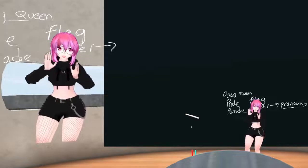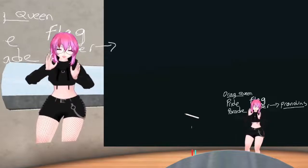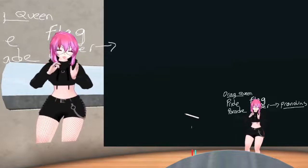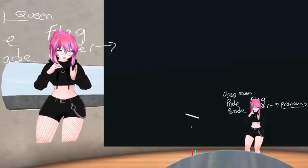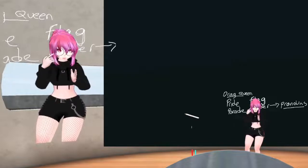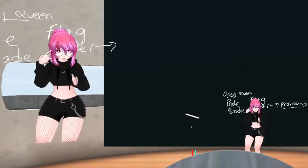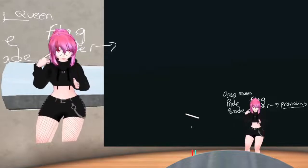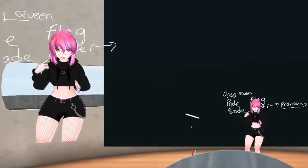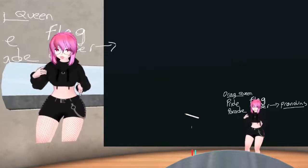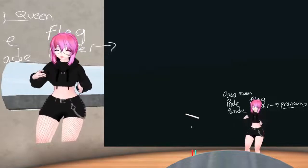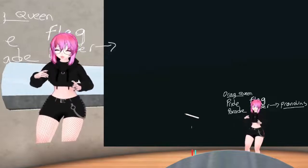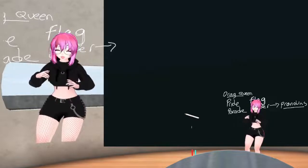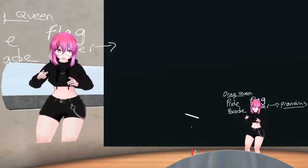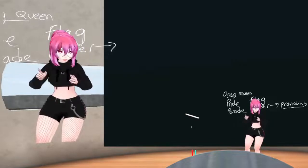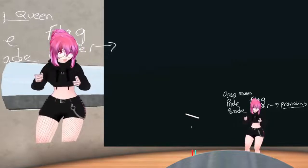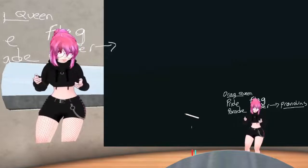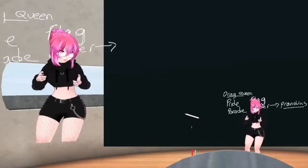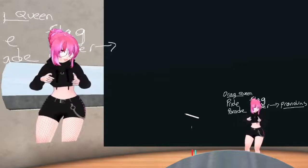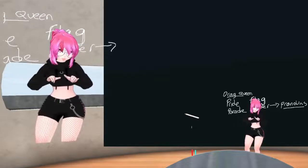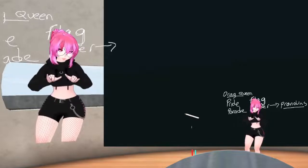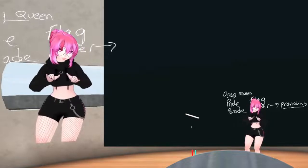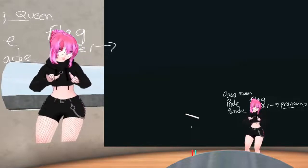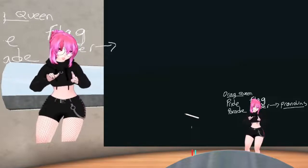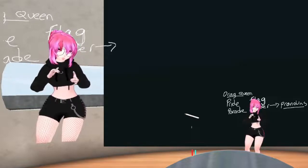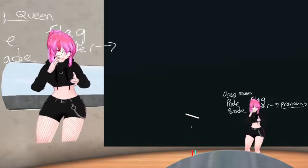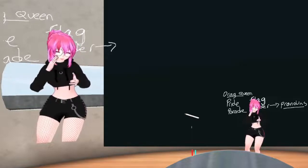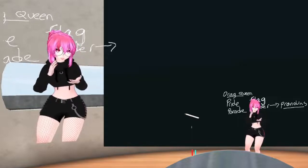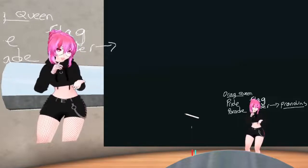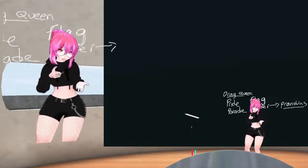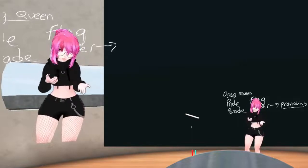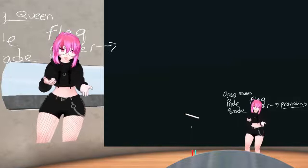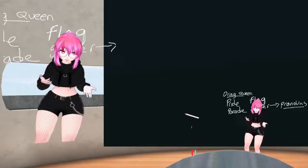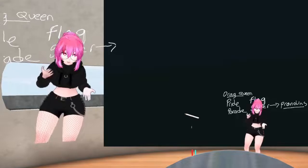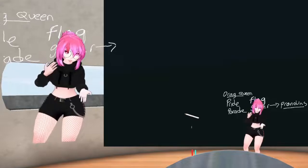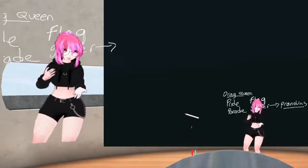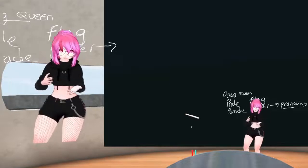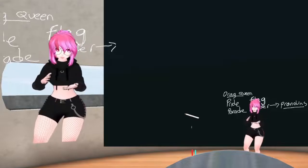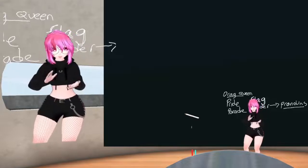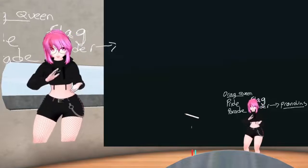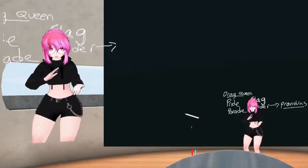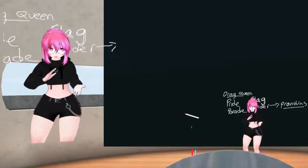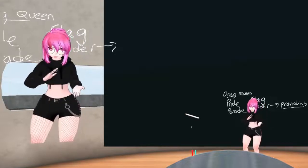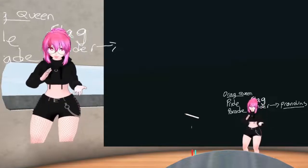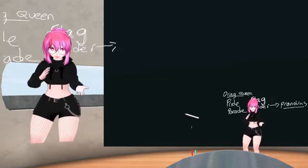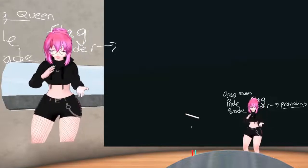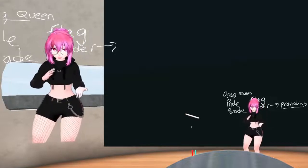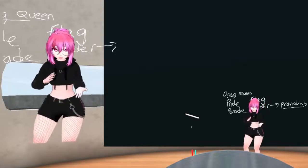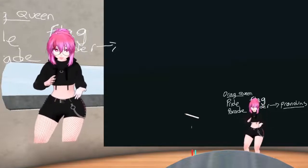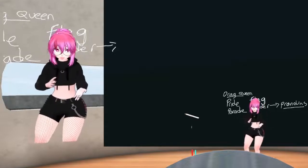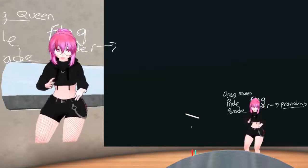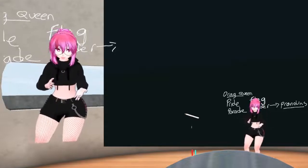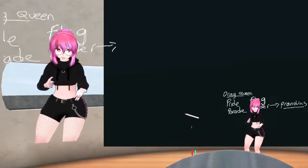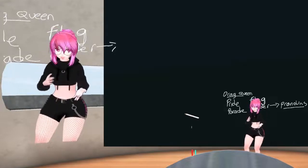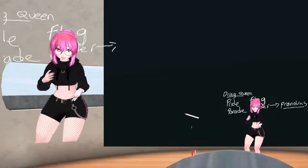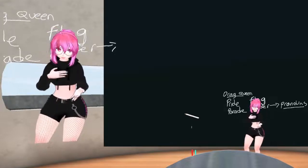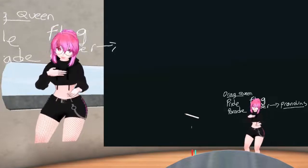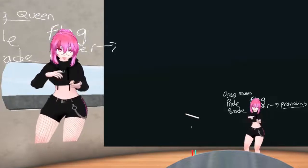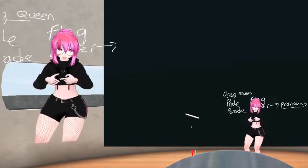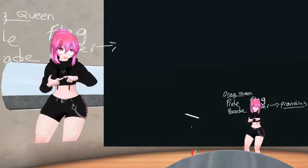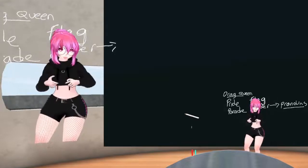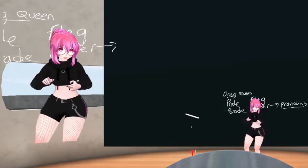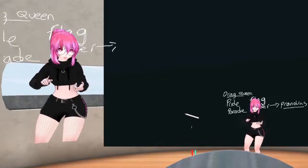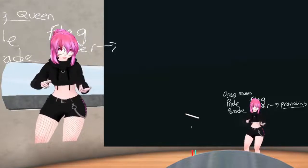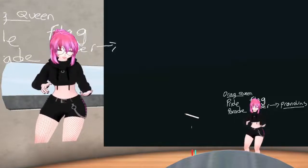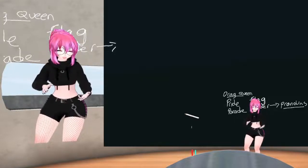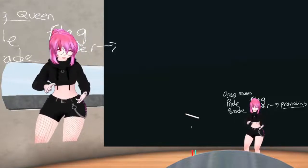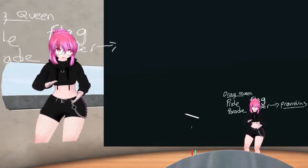a picture in their mind. But you could also just not do that. And it's totally fine. You could also just be like, I